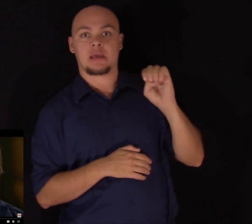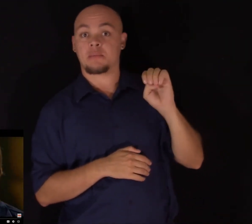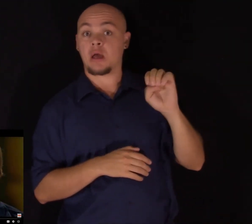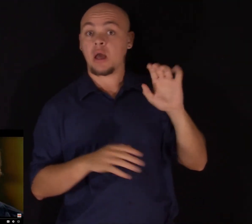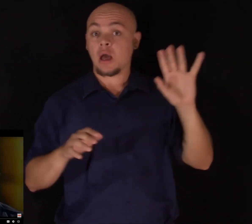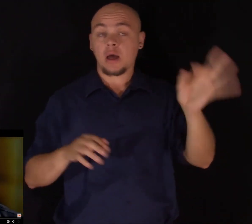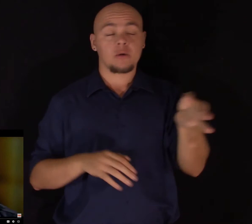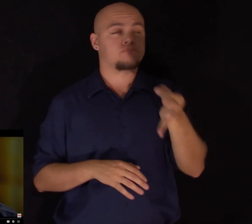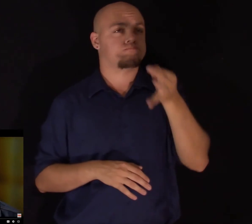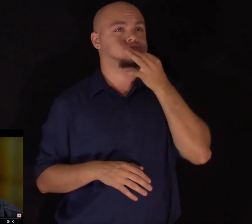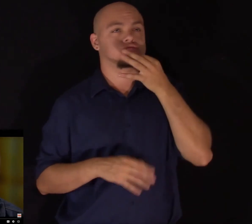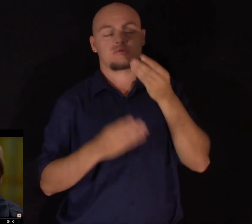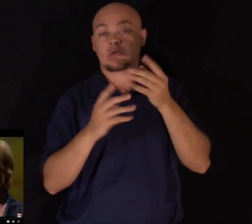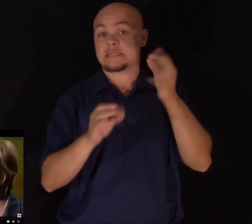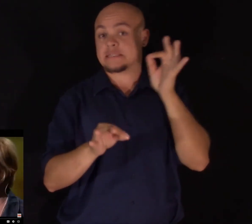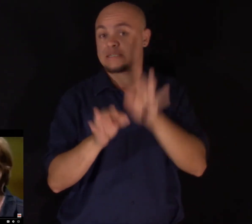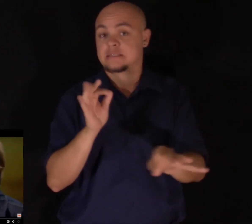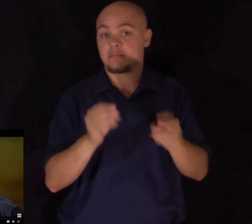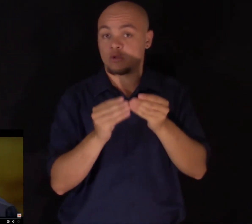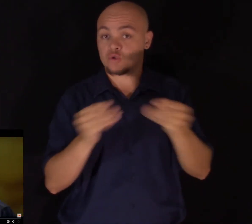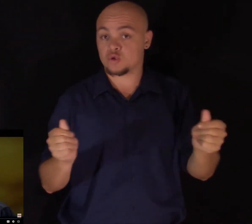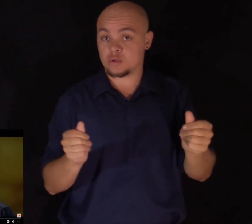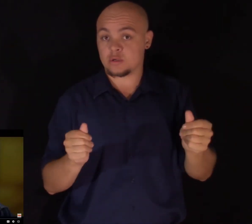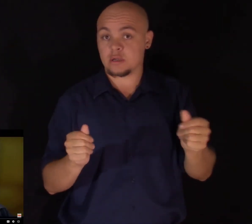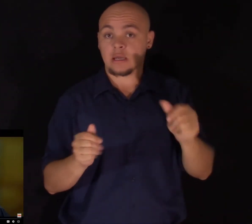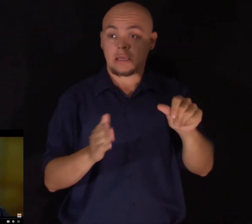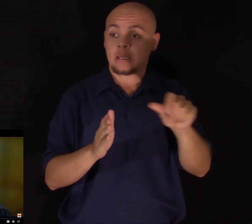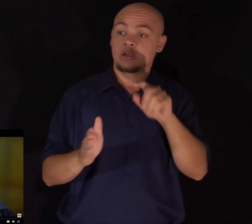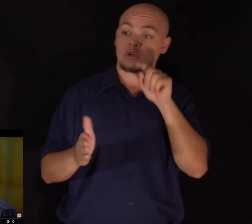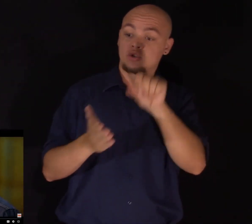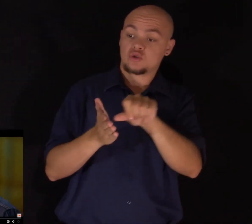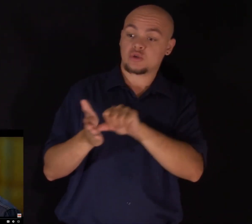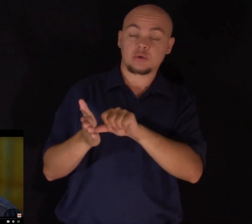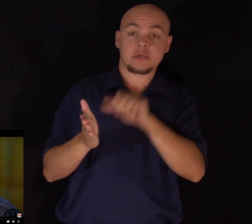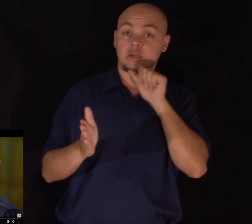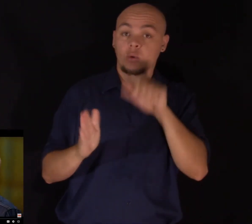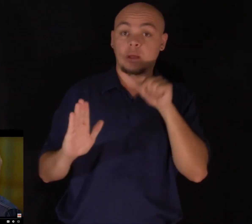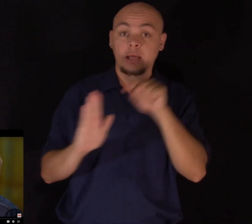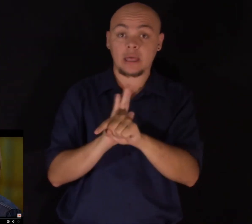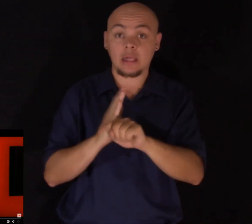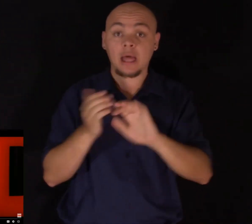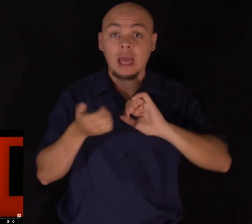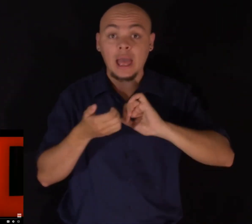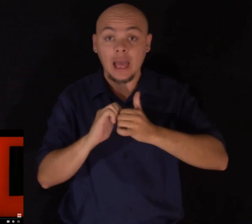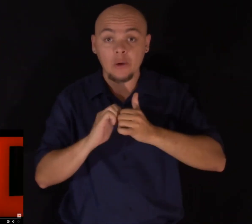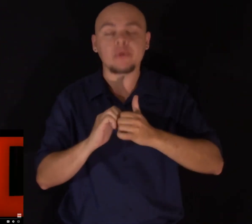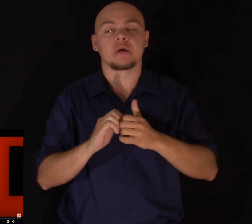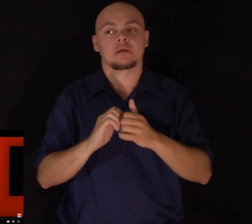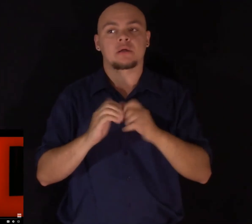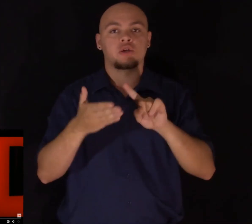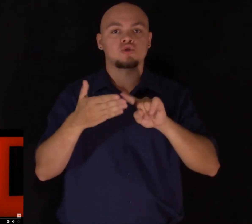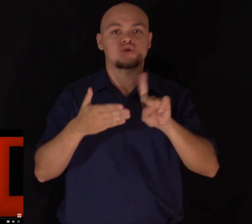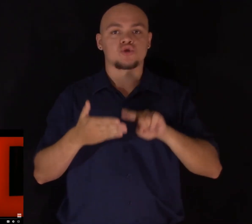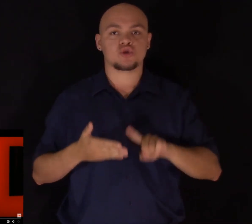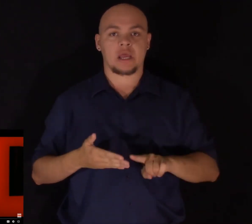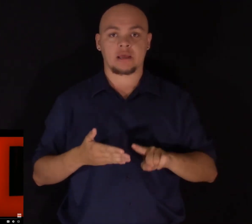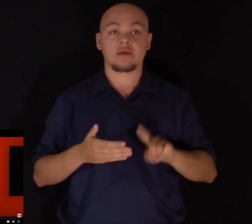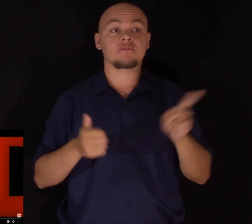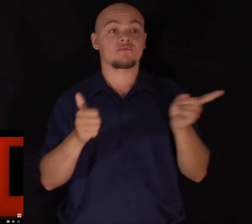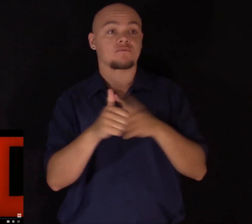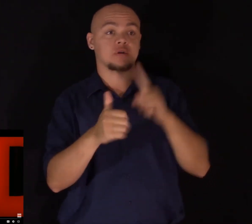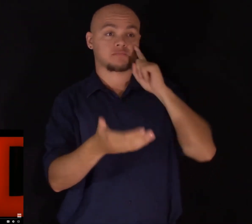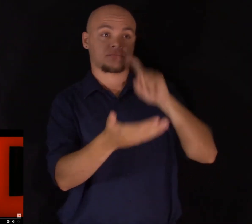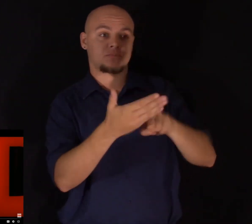simple solution to not killing people in surgery, which is have a checklist. You can't fix that problem without addressing